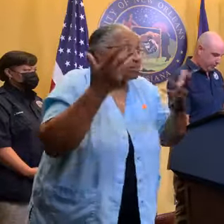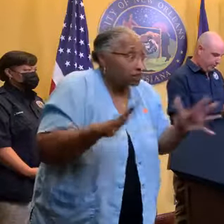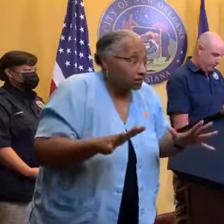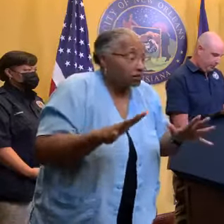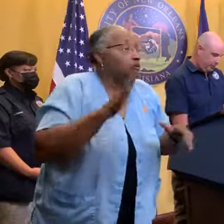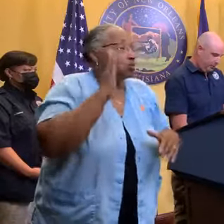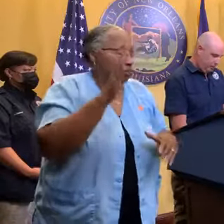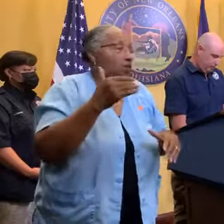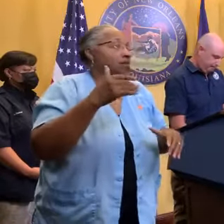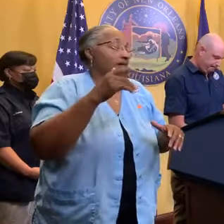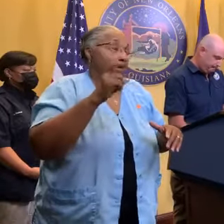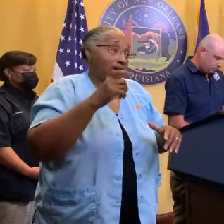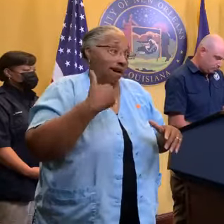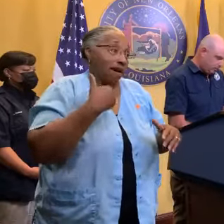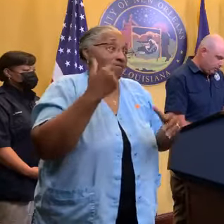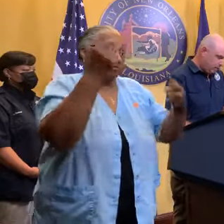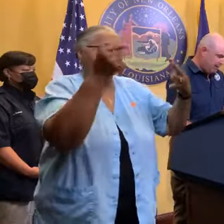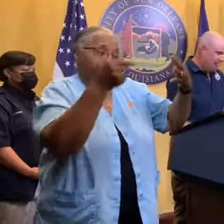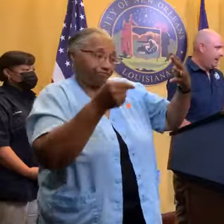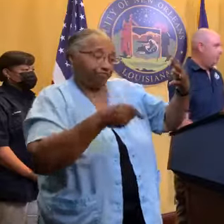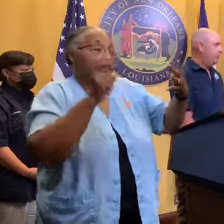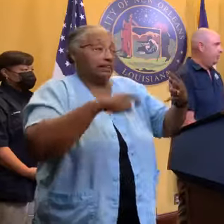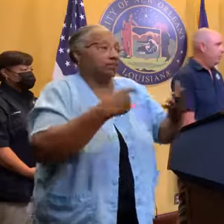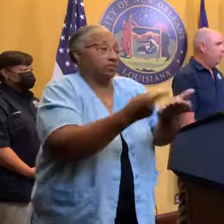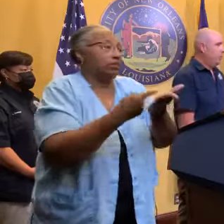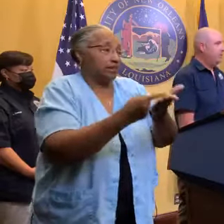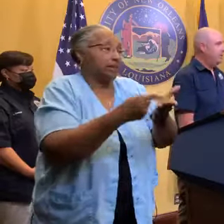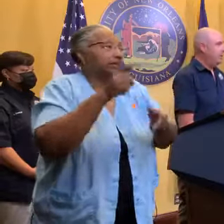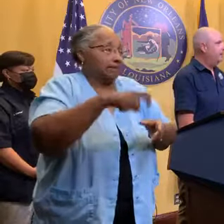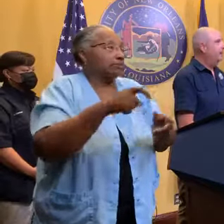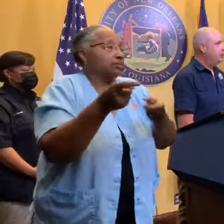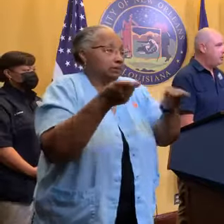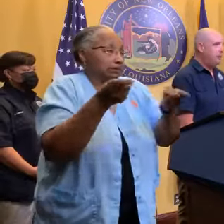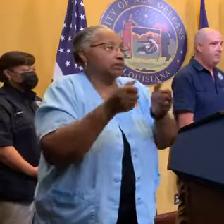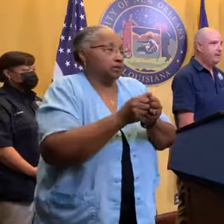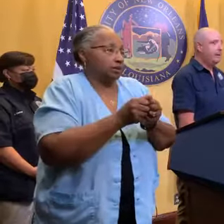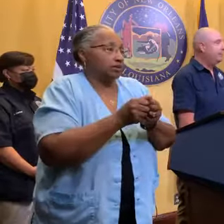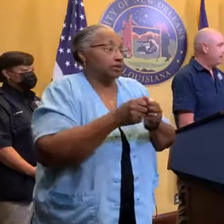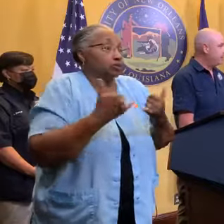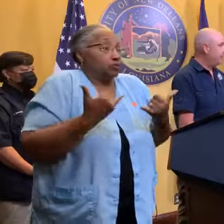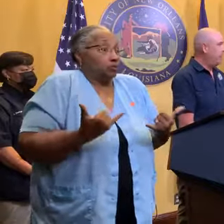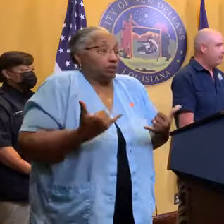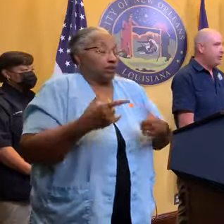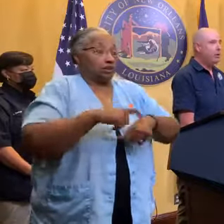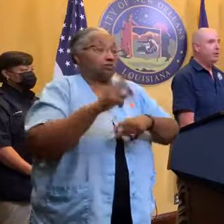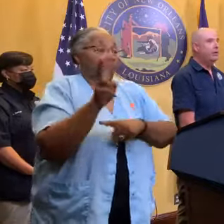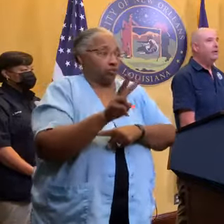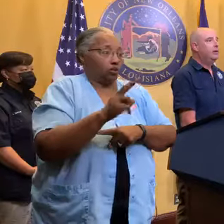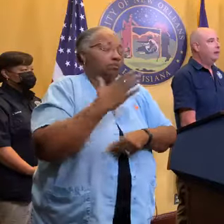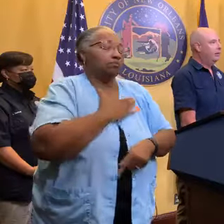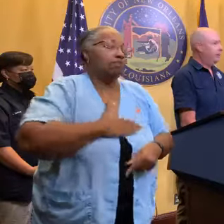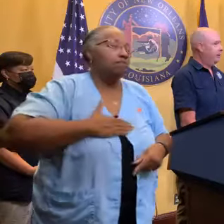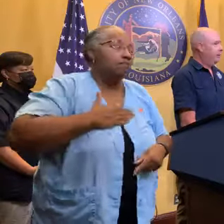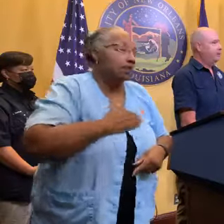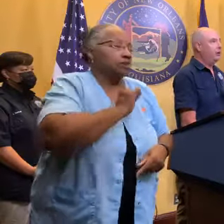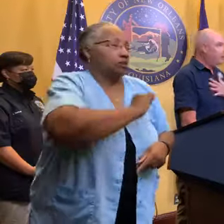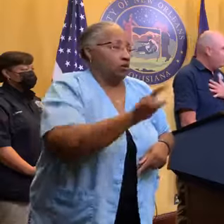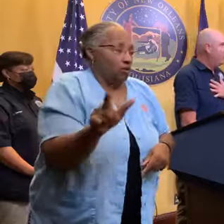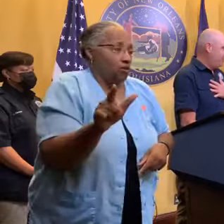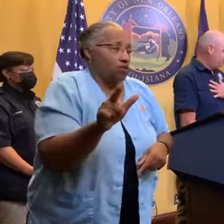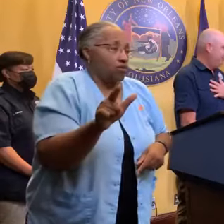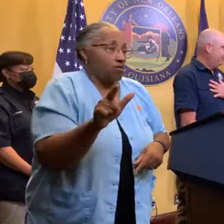address. So with that, I will say one more time. By 2 p.m. today, please, everyone, at the